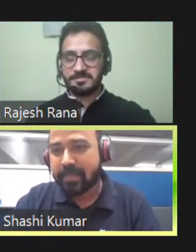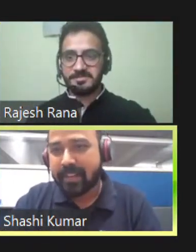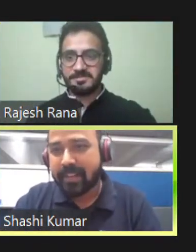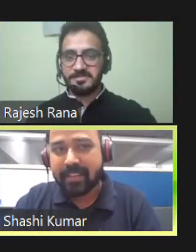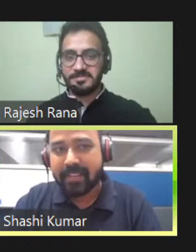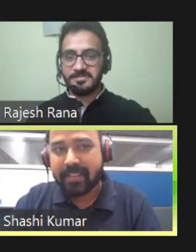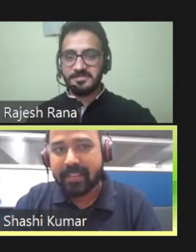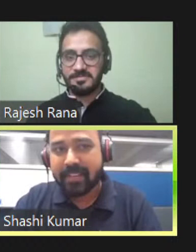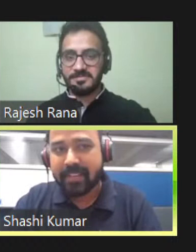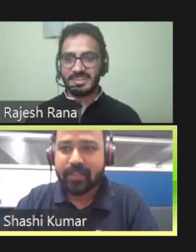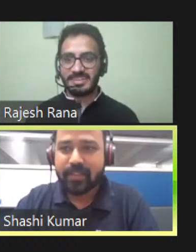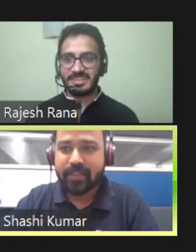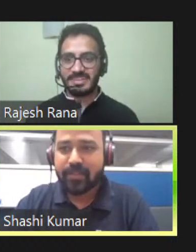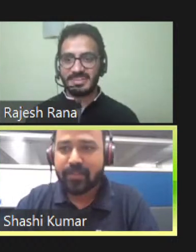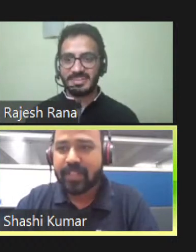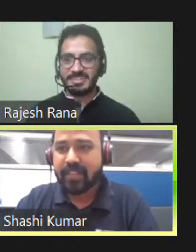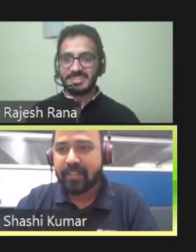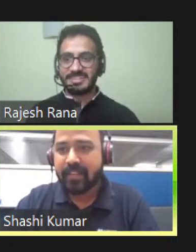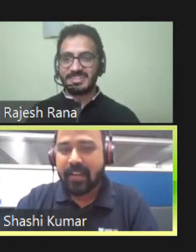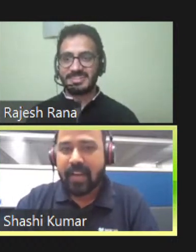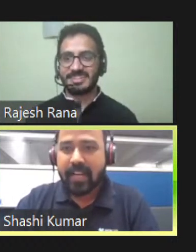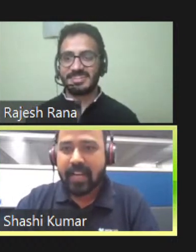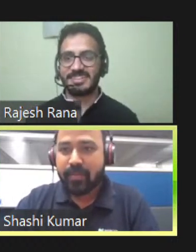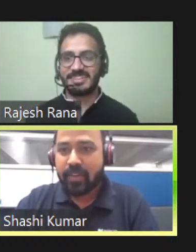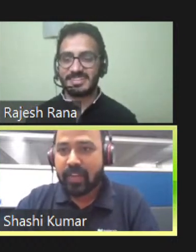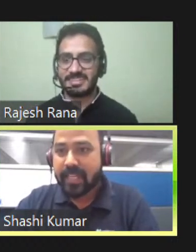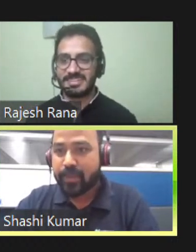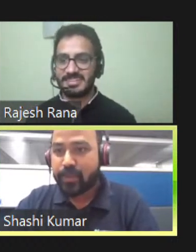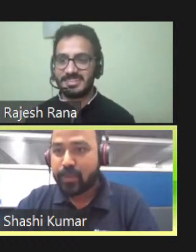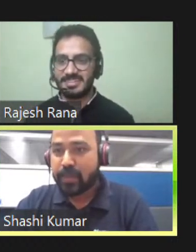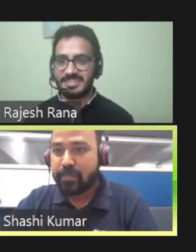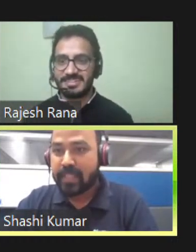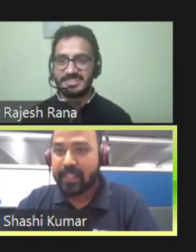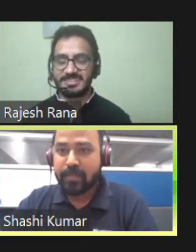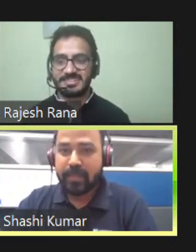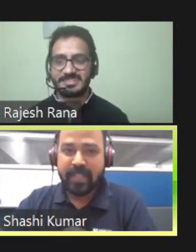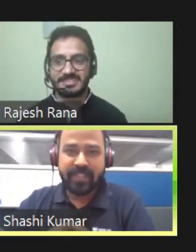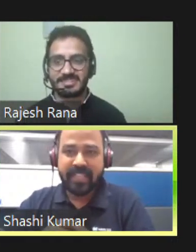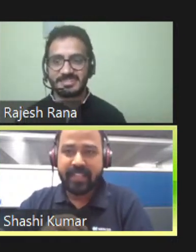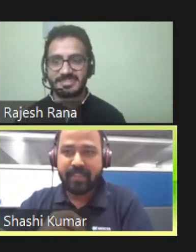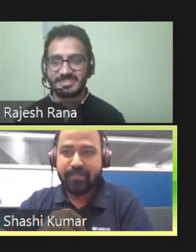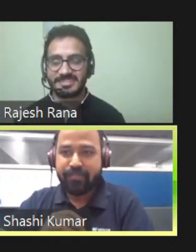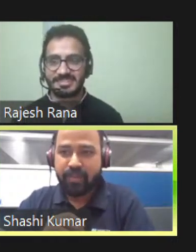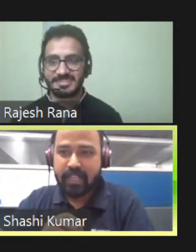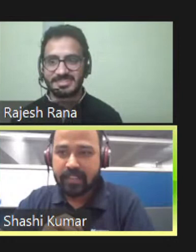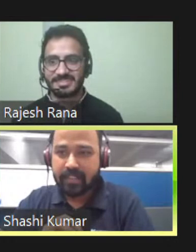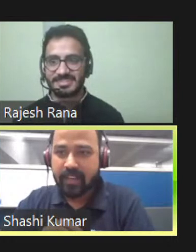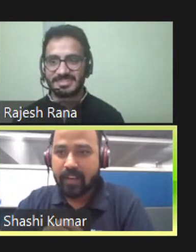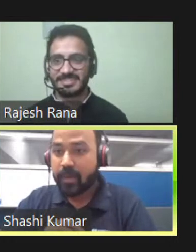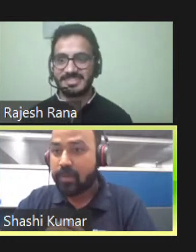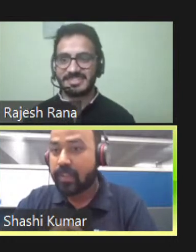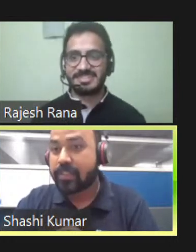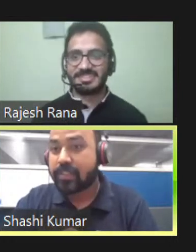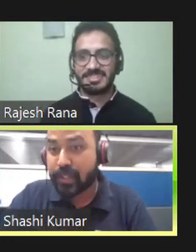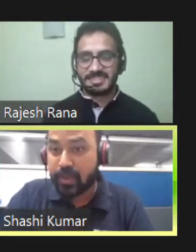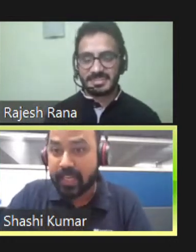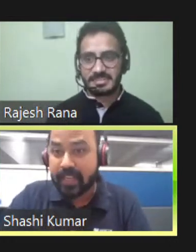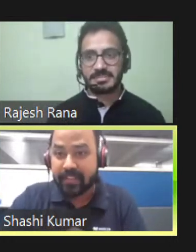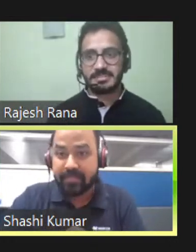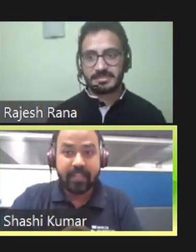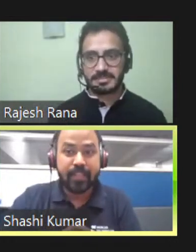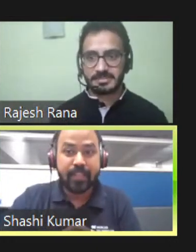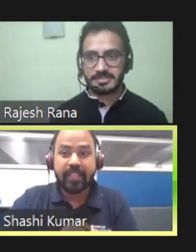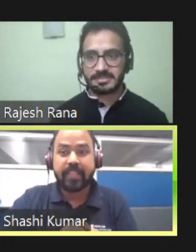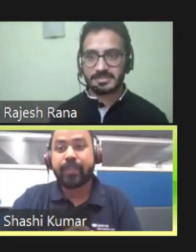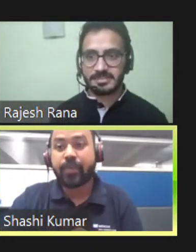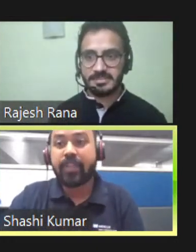the practical science which are there? And I would like you to please be attentive and focus because surely and